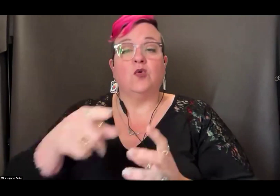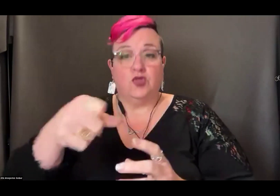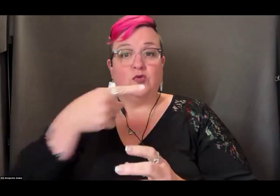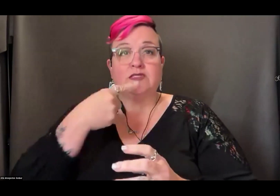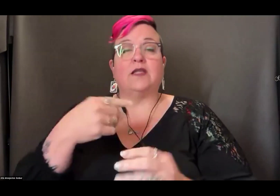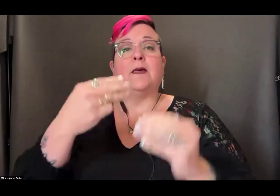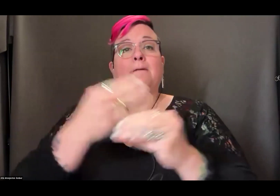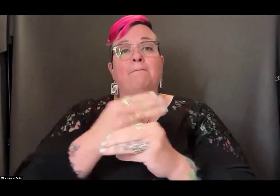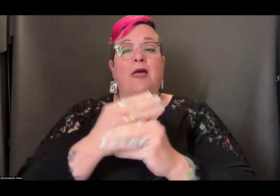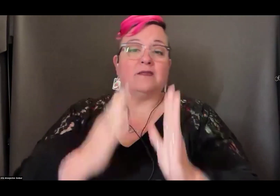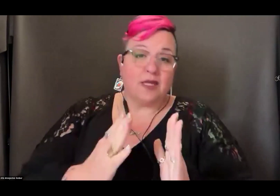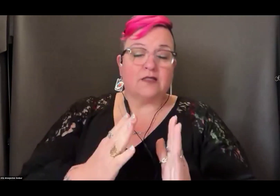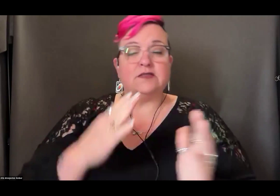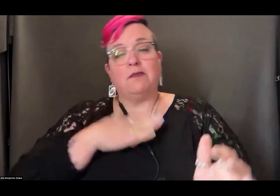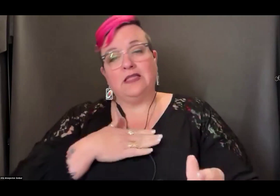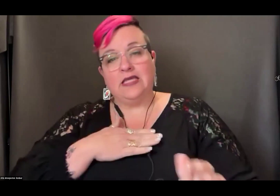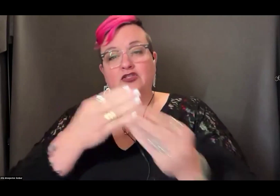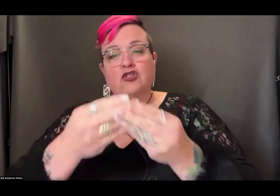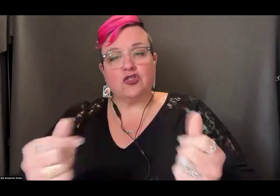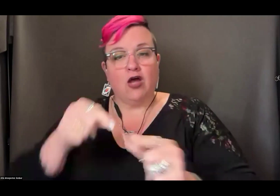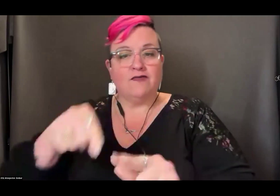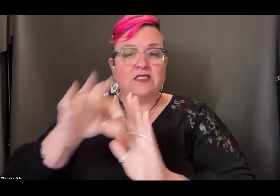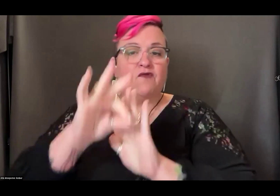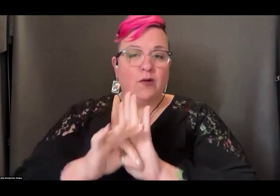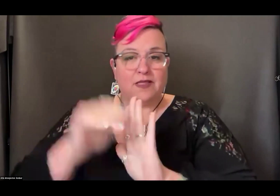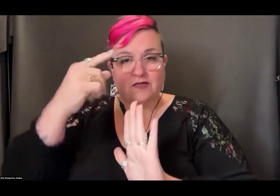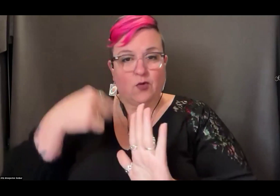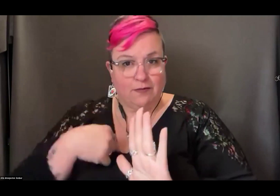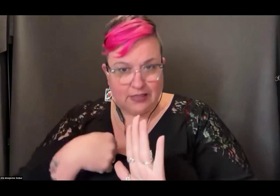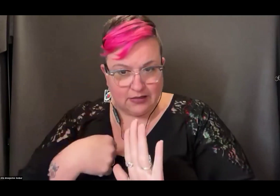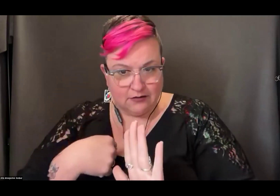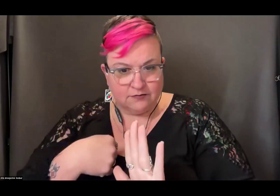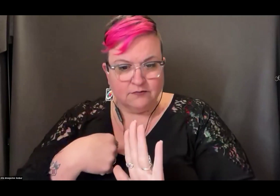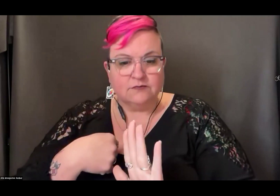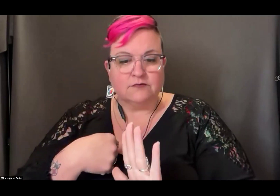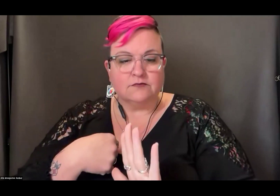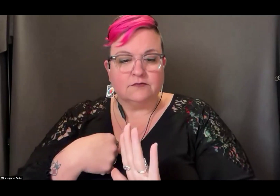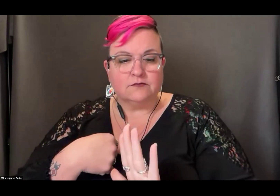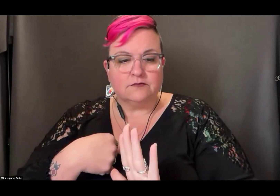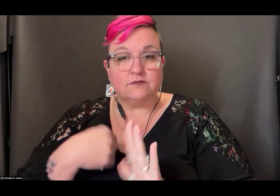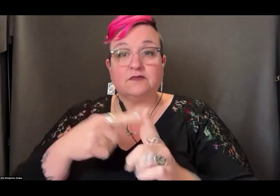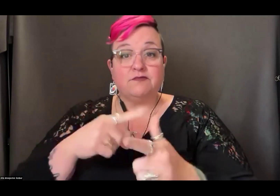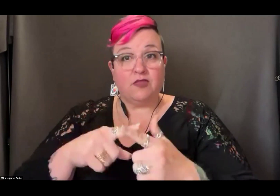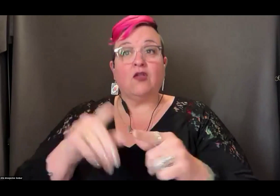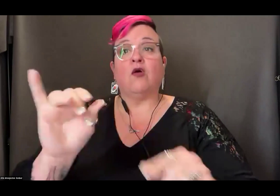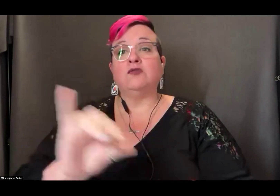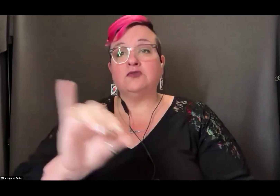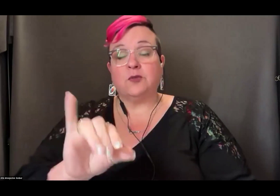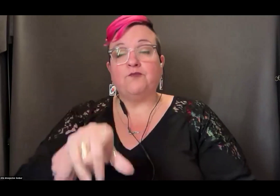mathematics, please solve this formula. And you can also